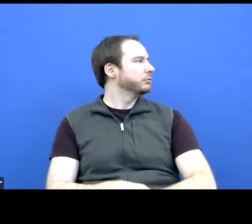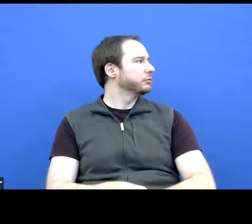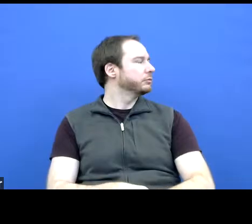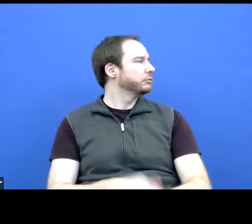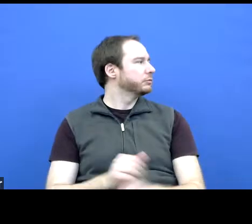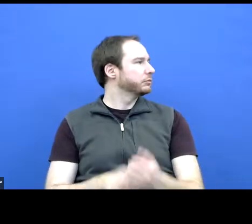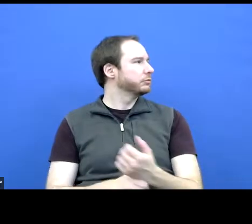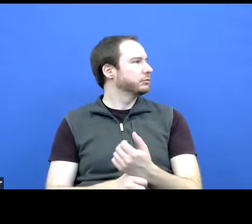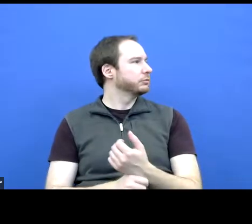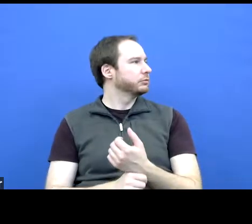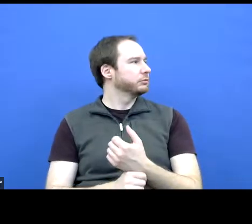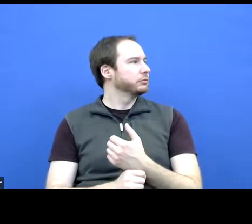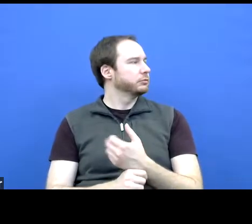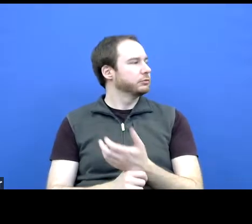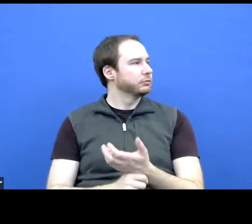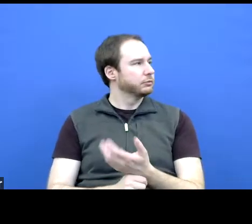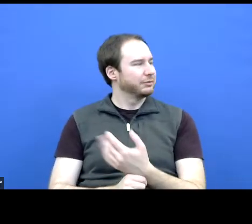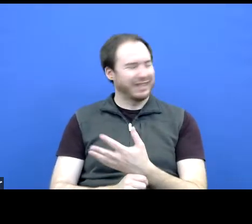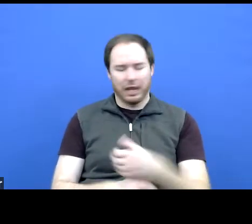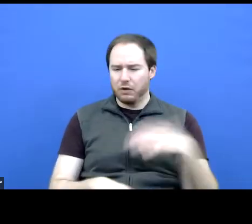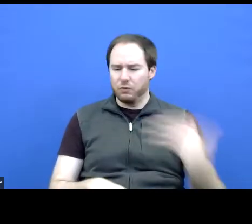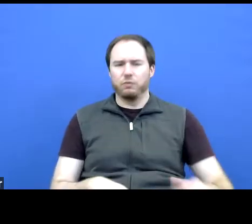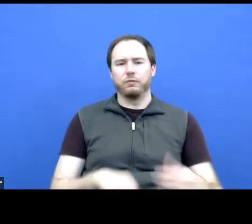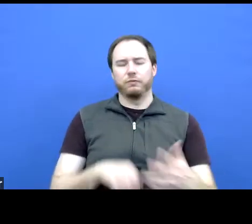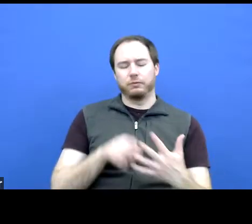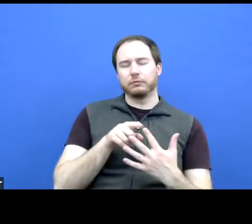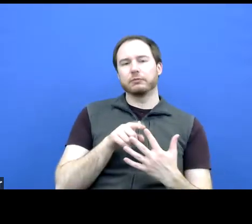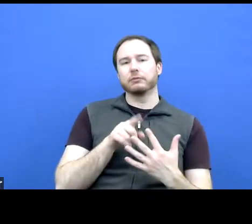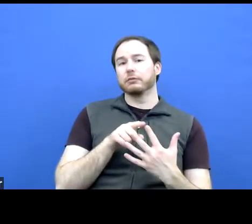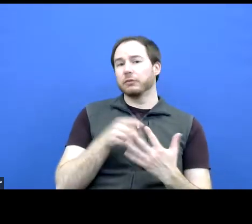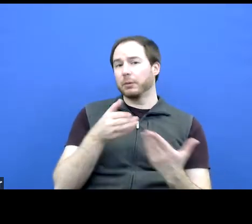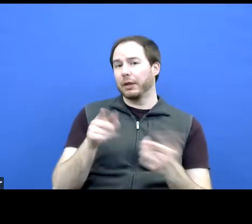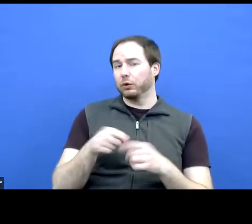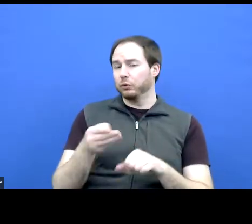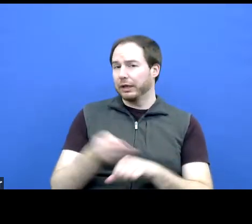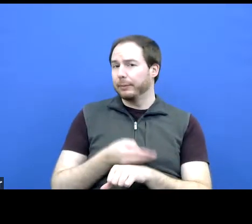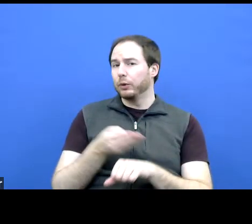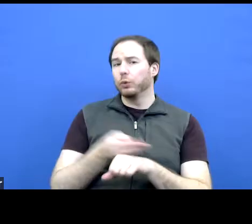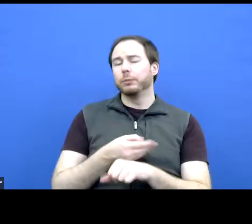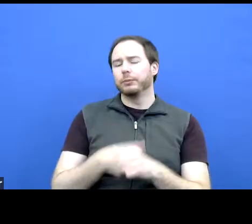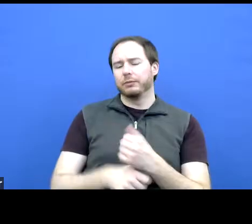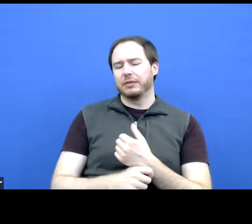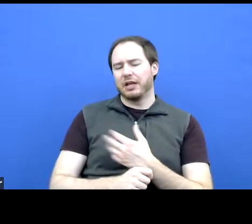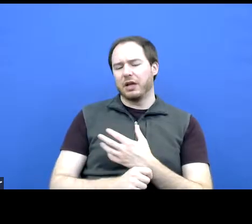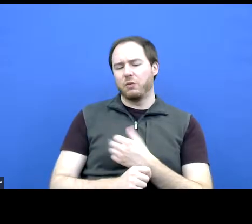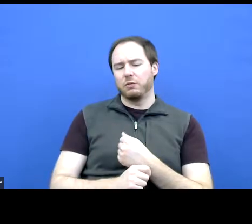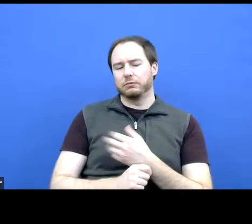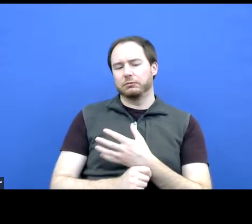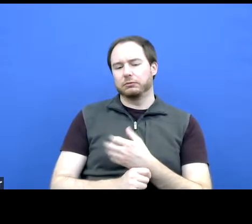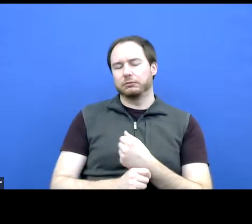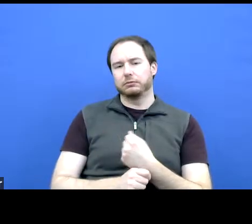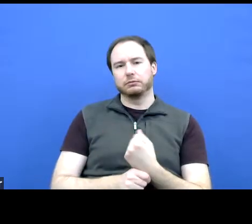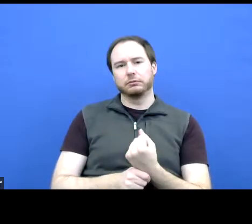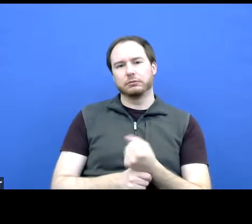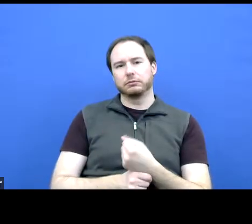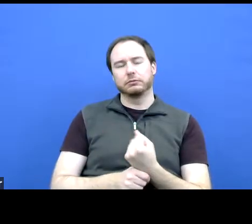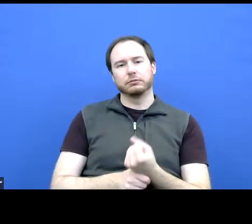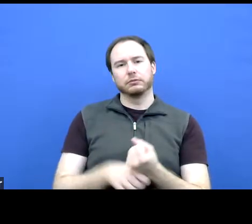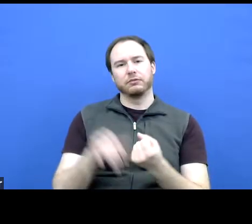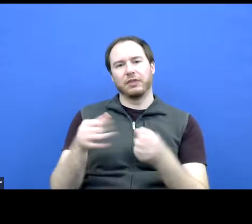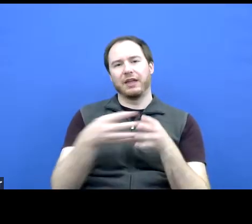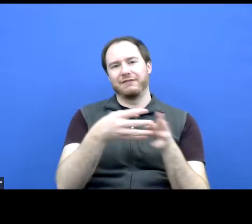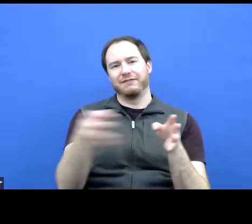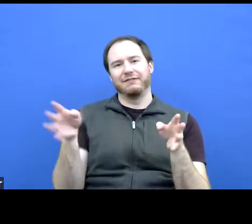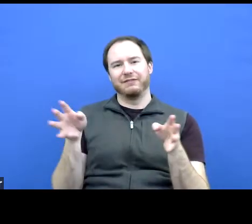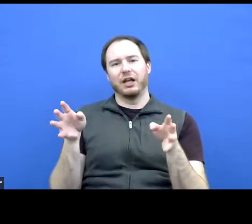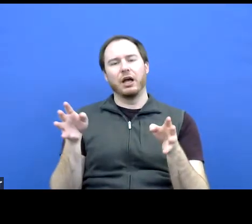is there any plan to do any improvements, in that fenced-in area? Just